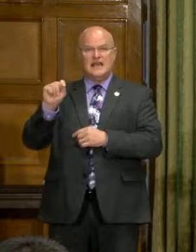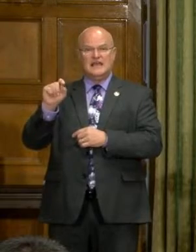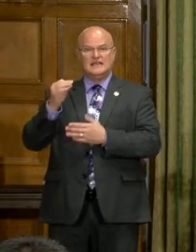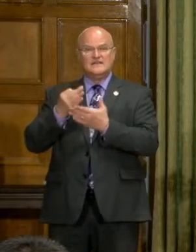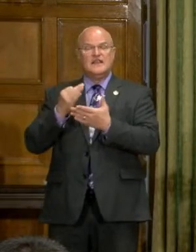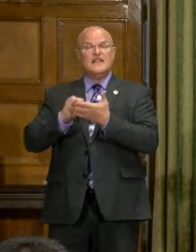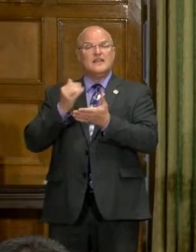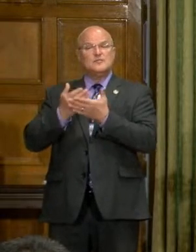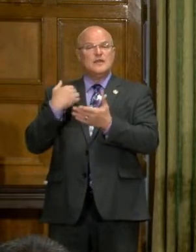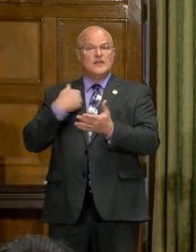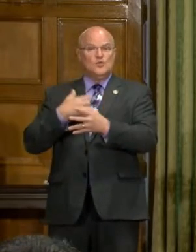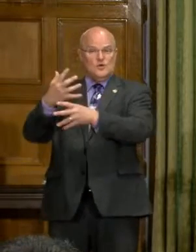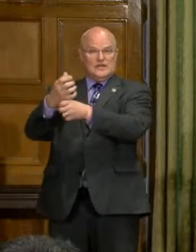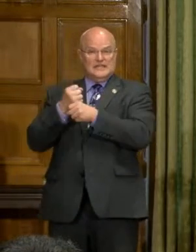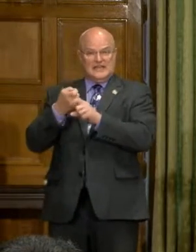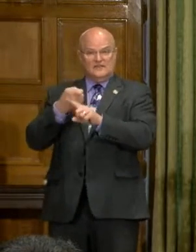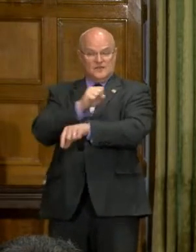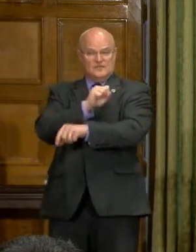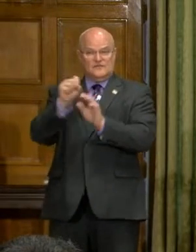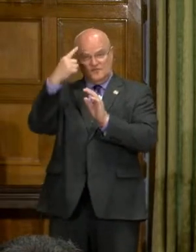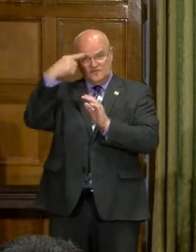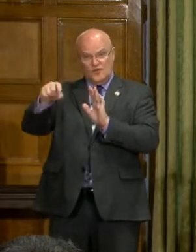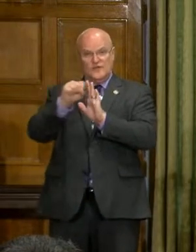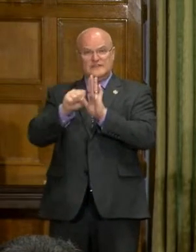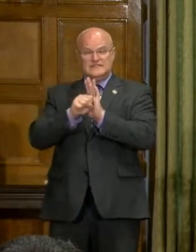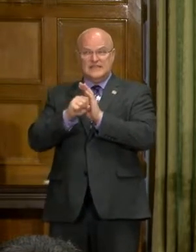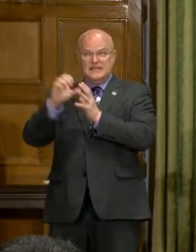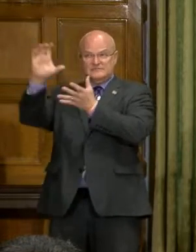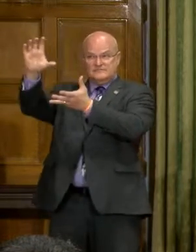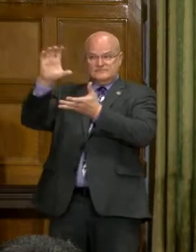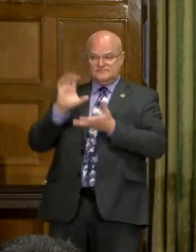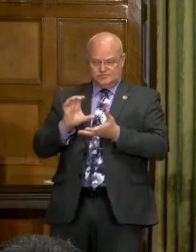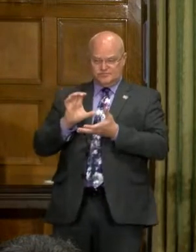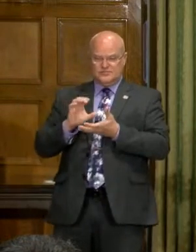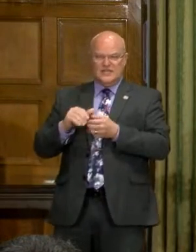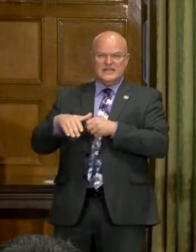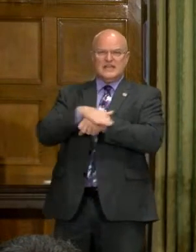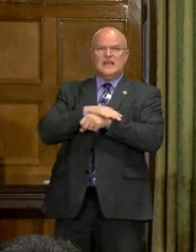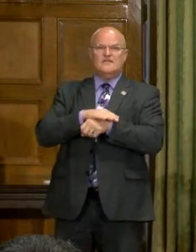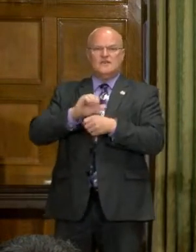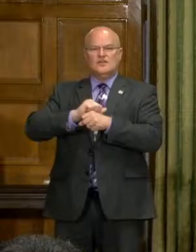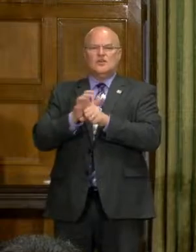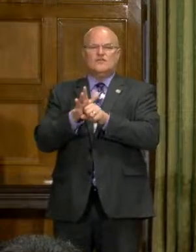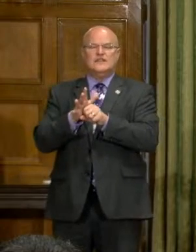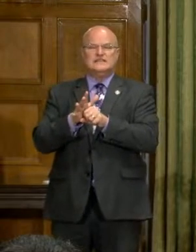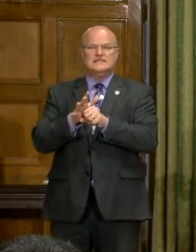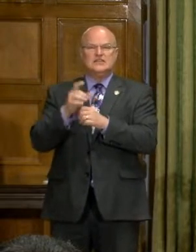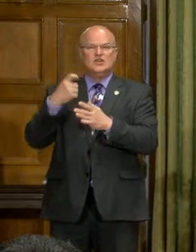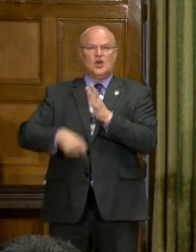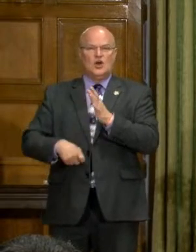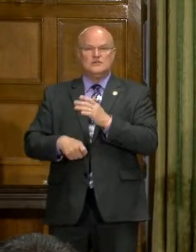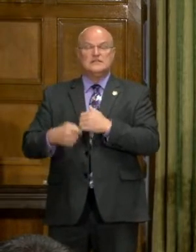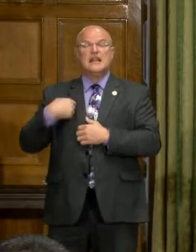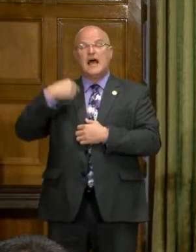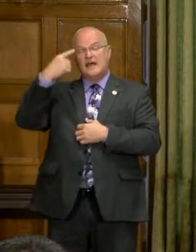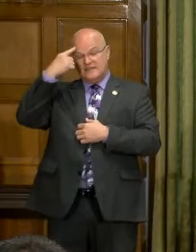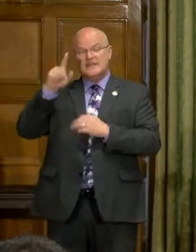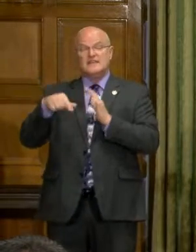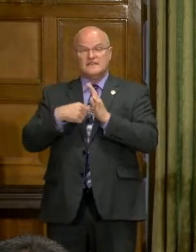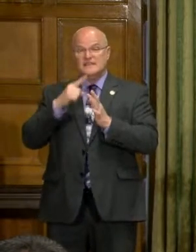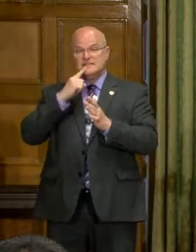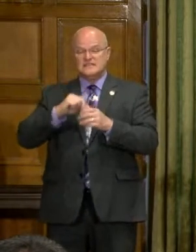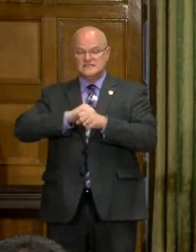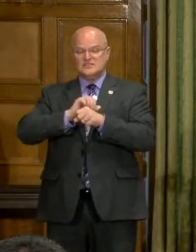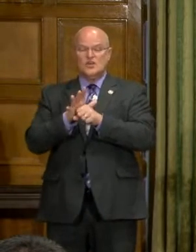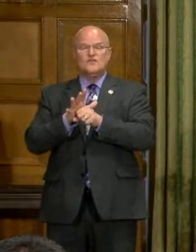the money that we're getting as a state to cover COVID-19 related cost. And I consider this a